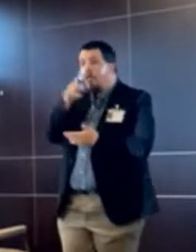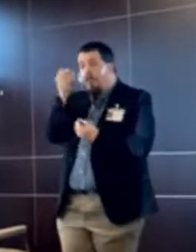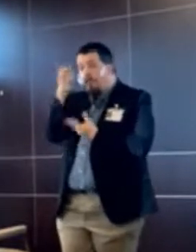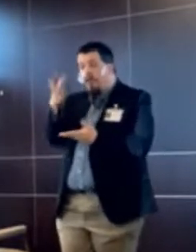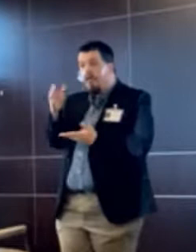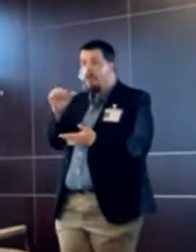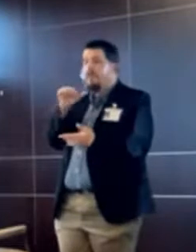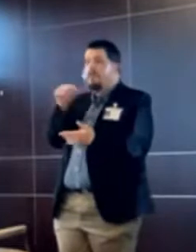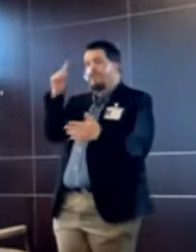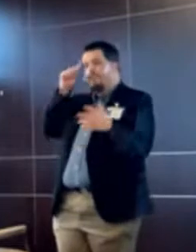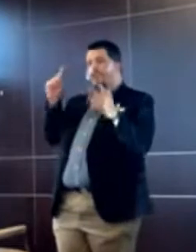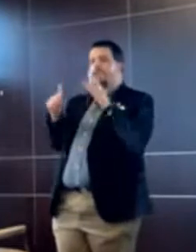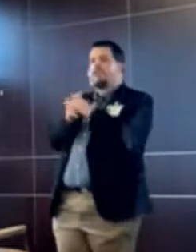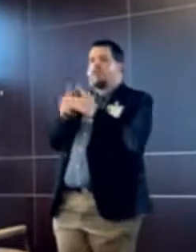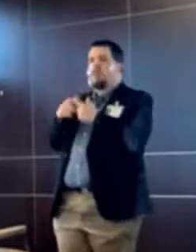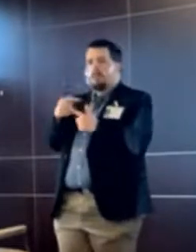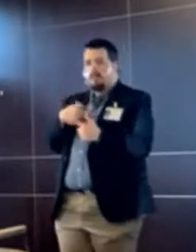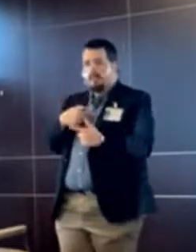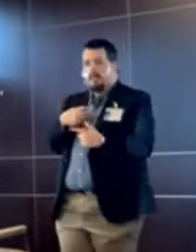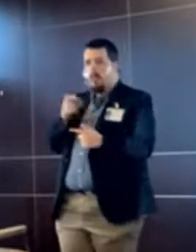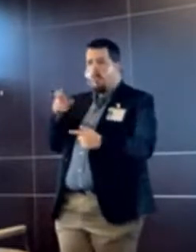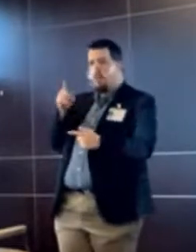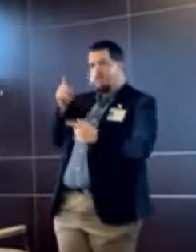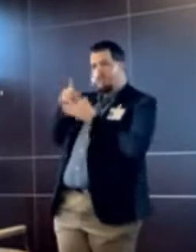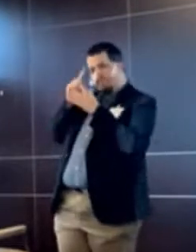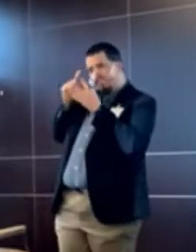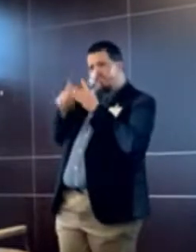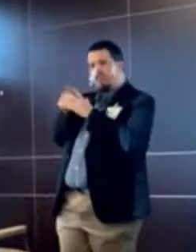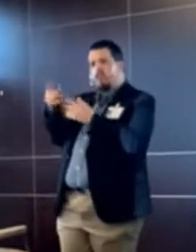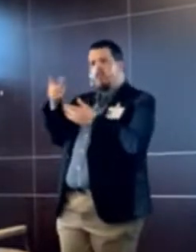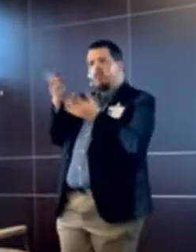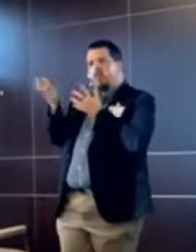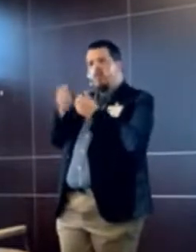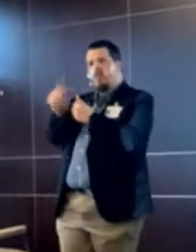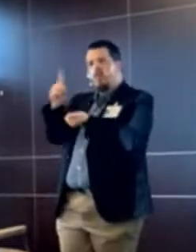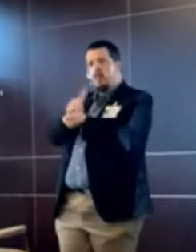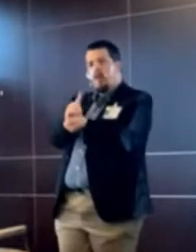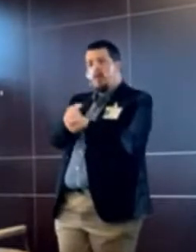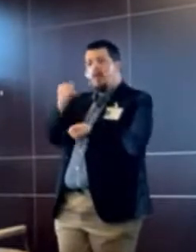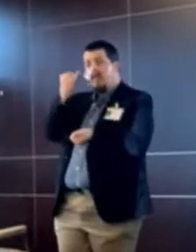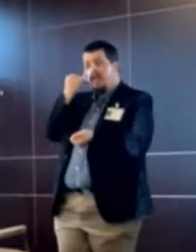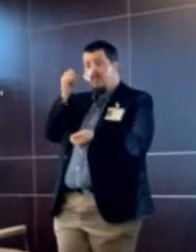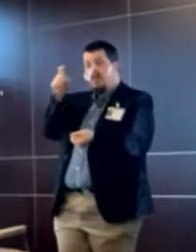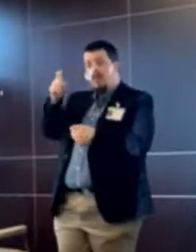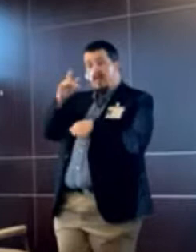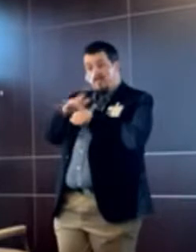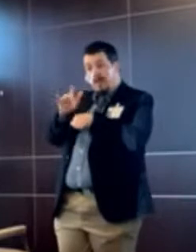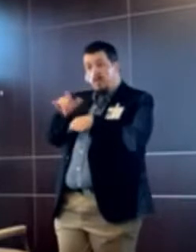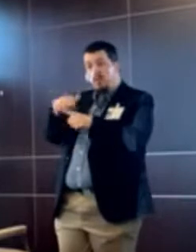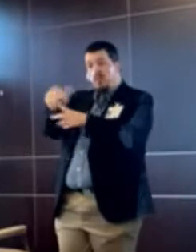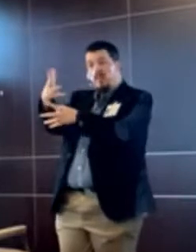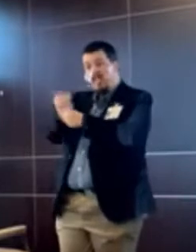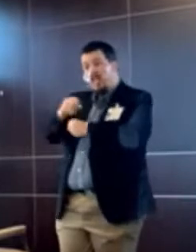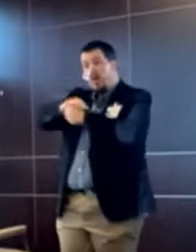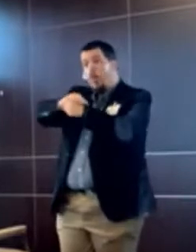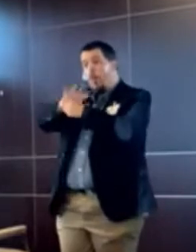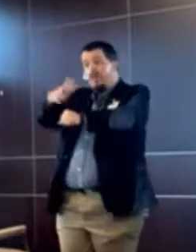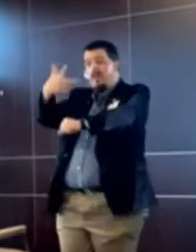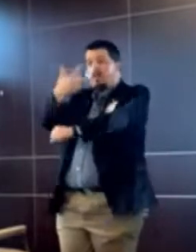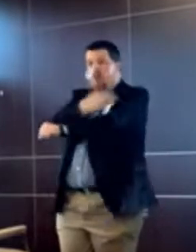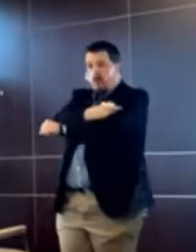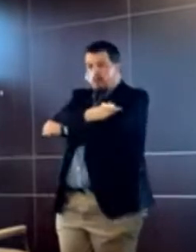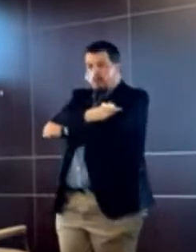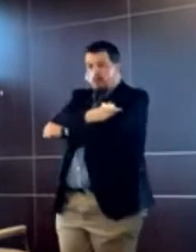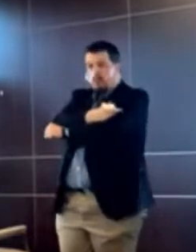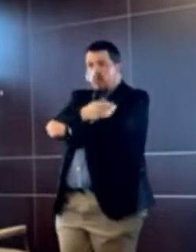occurred to me, and honestly I don't think it ever occurred to him, to have a conversation with his physician on whether or not he would be eligible to receive the